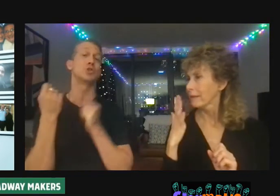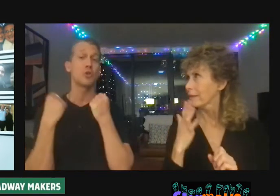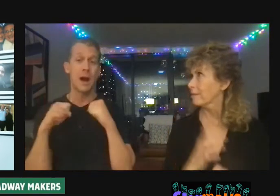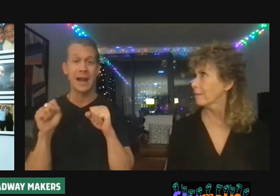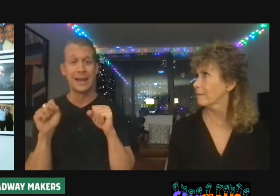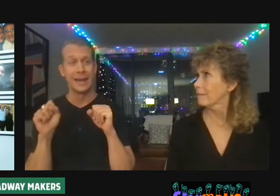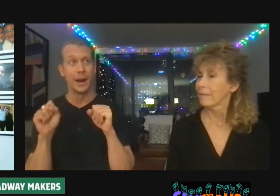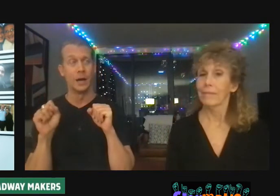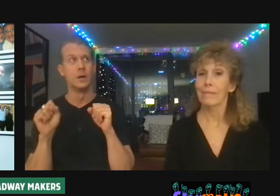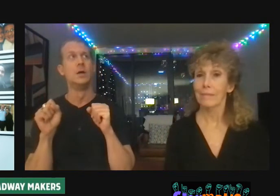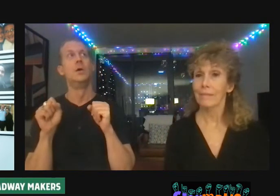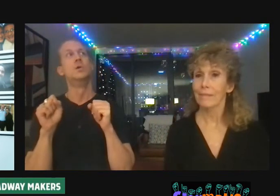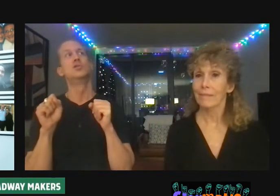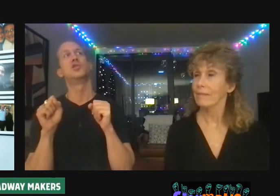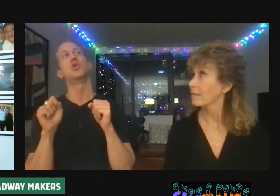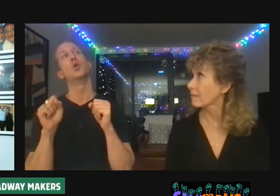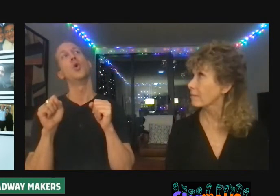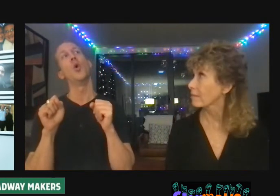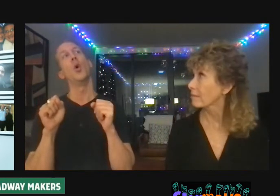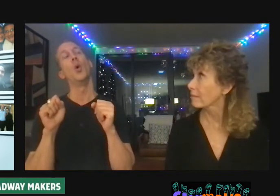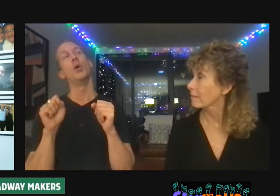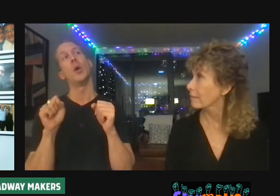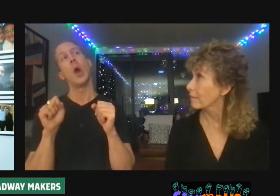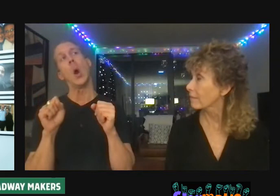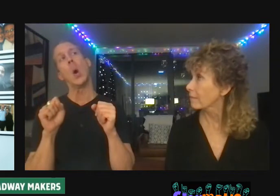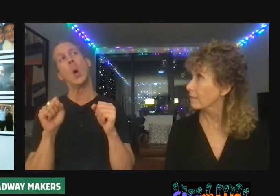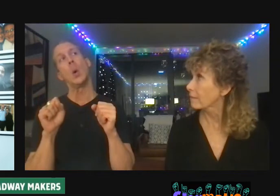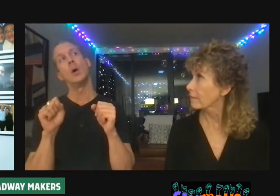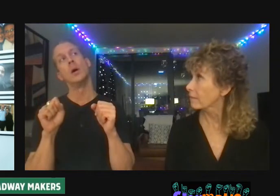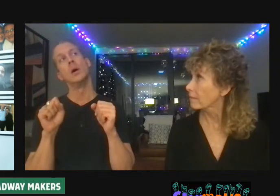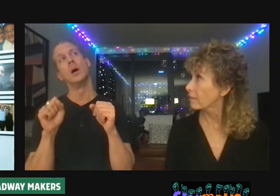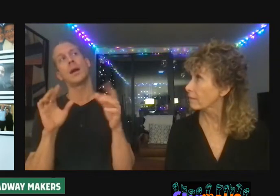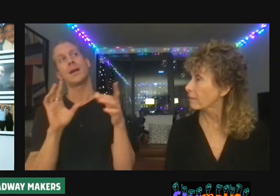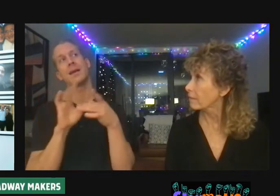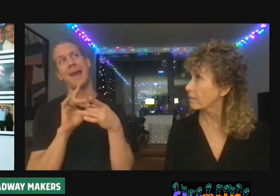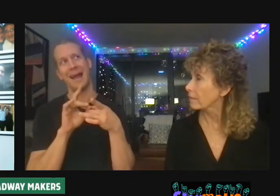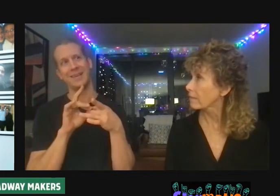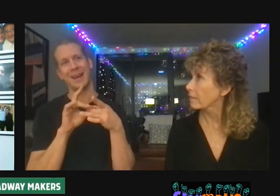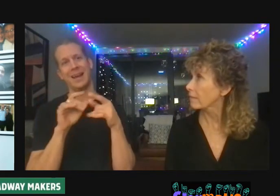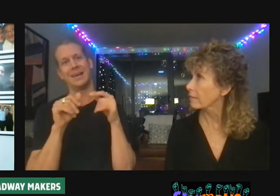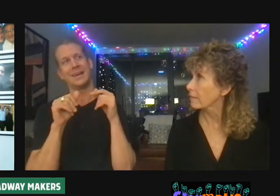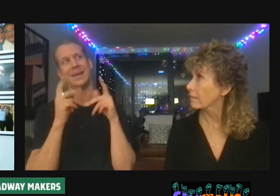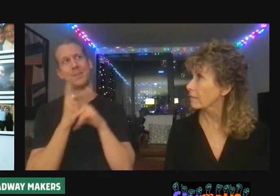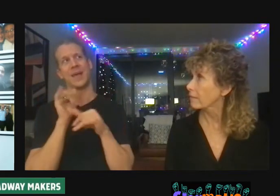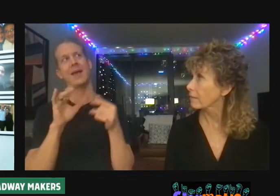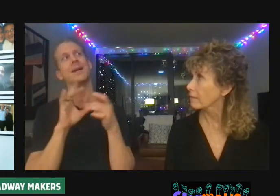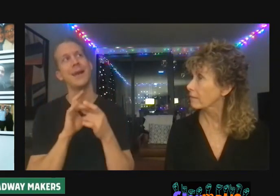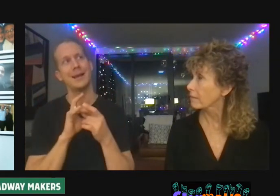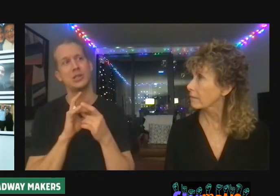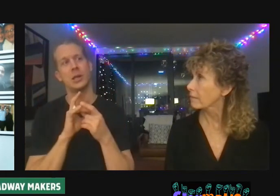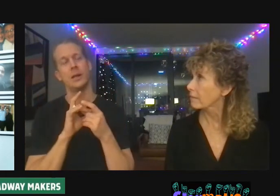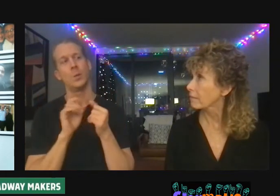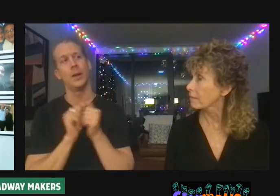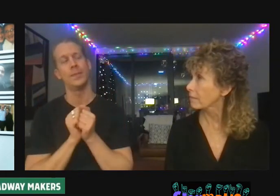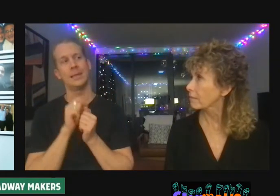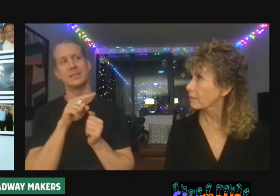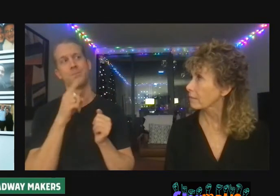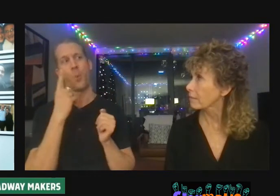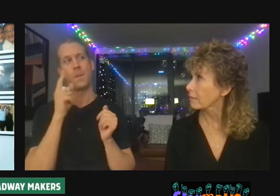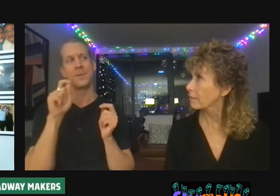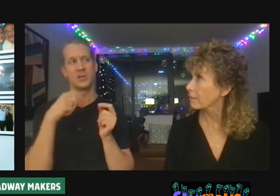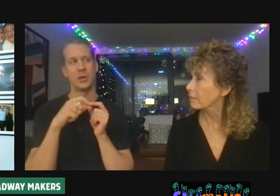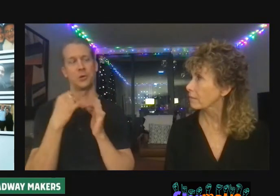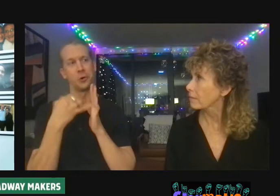I'm trying to, you know, connect and keep that connection with